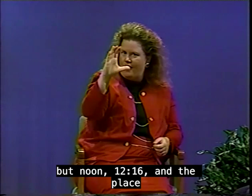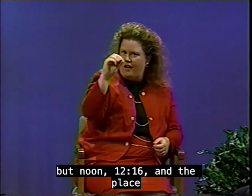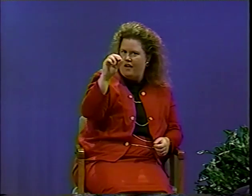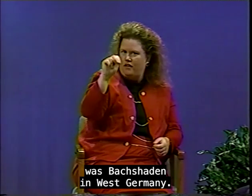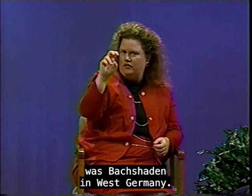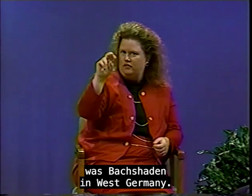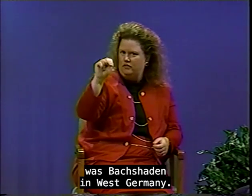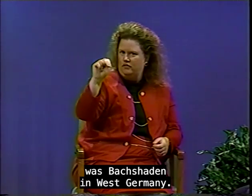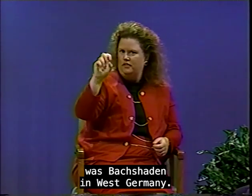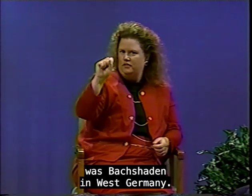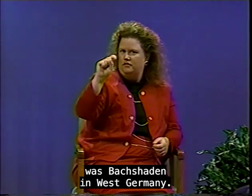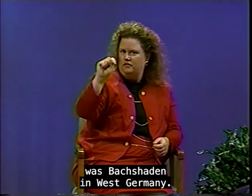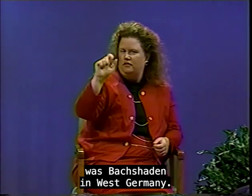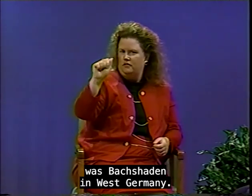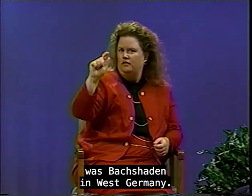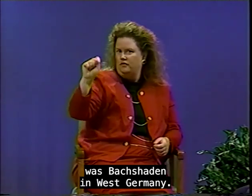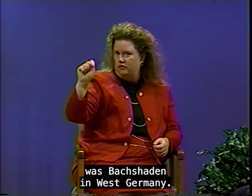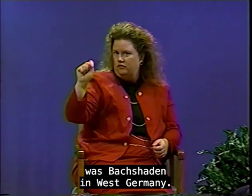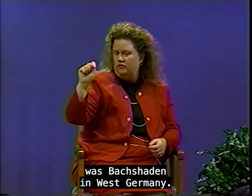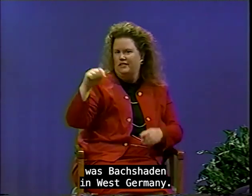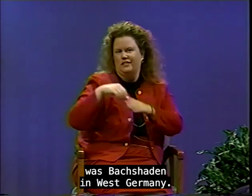place was Bachfaden